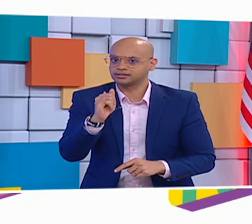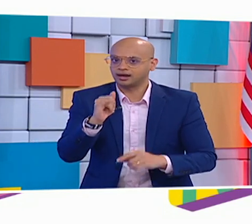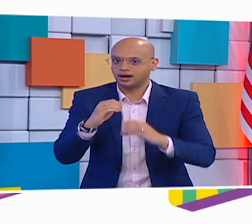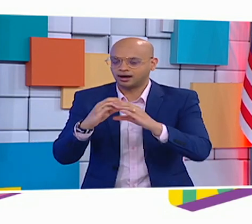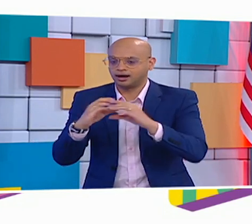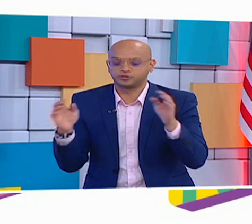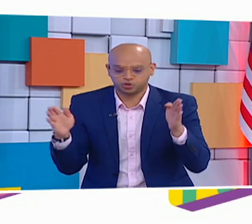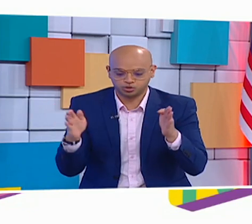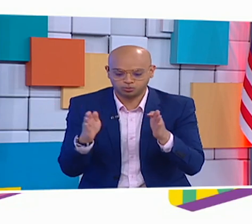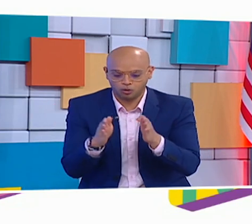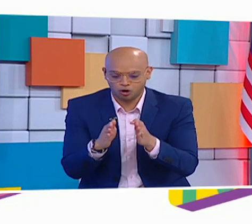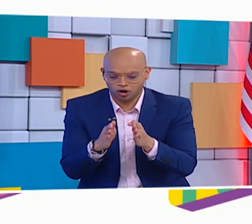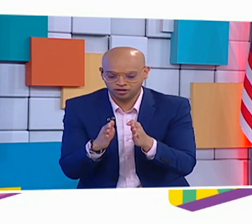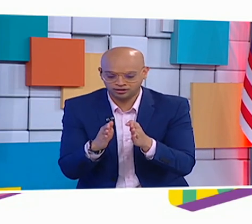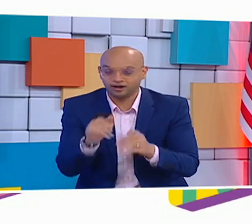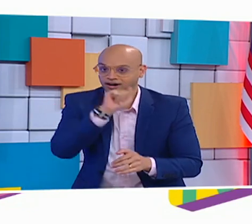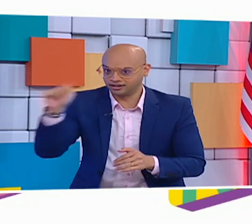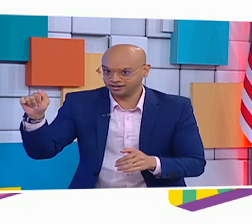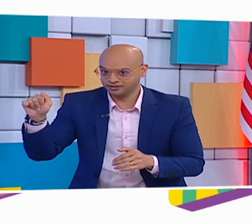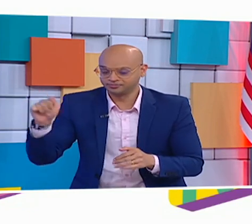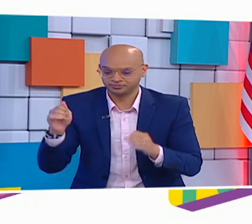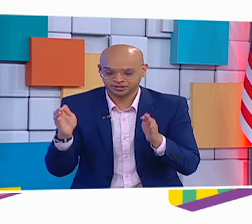Is a small...